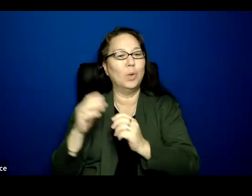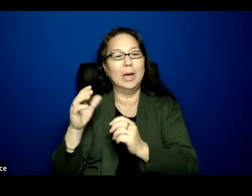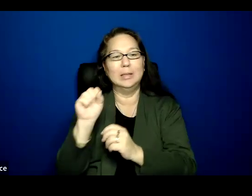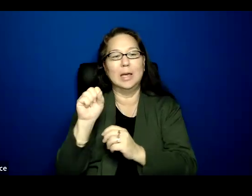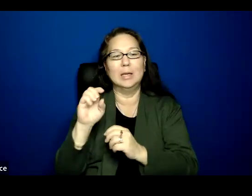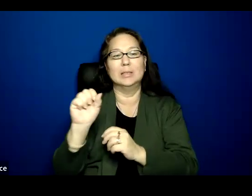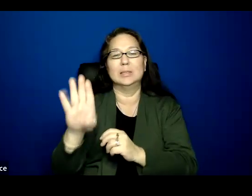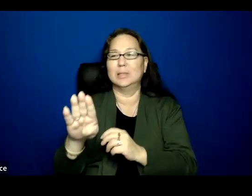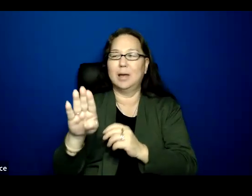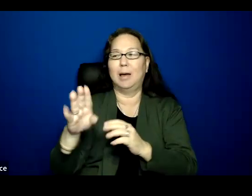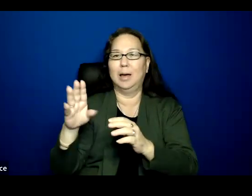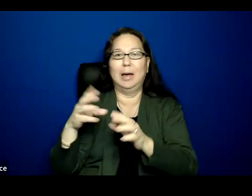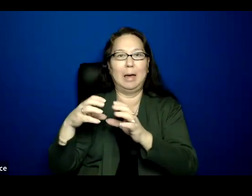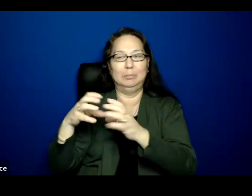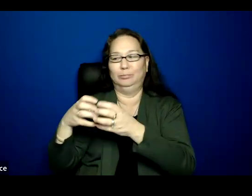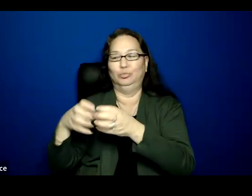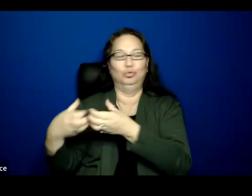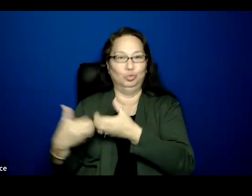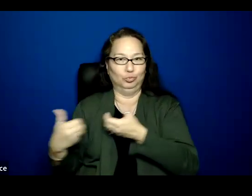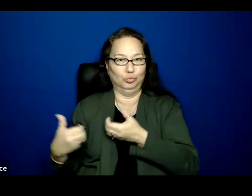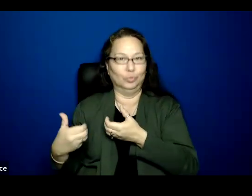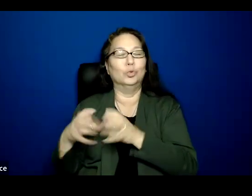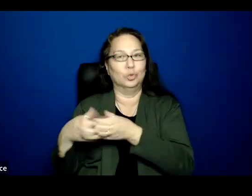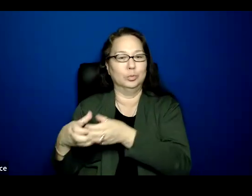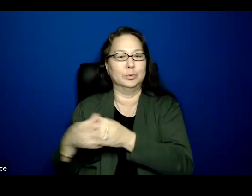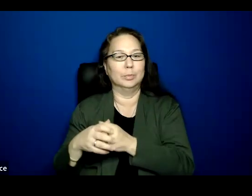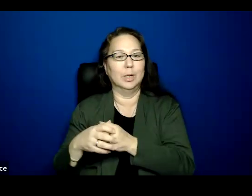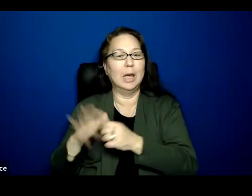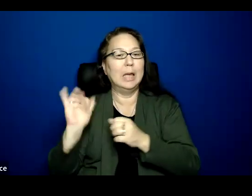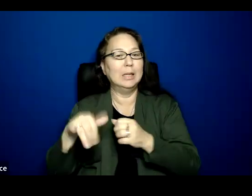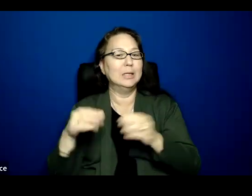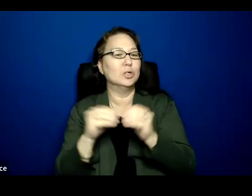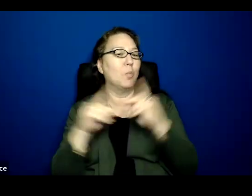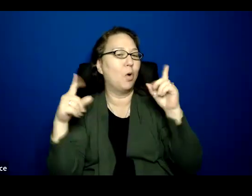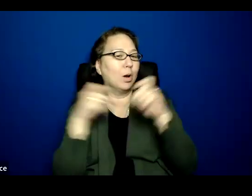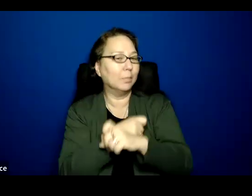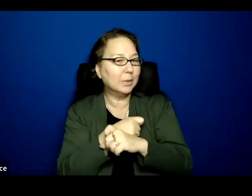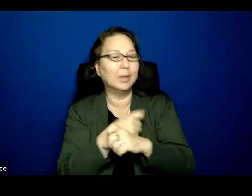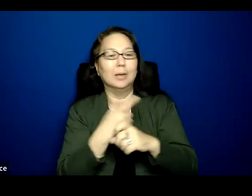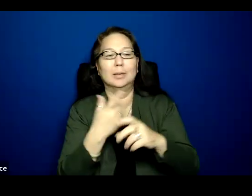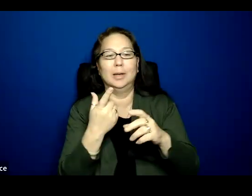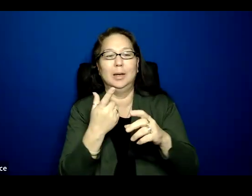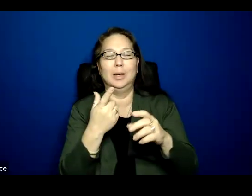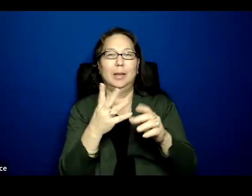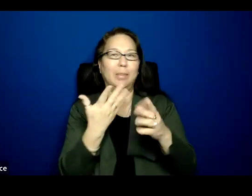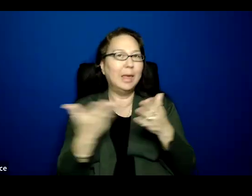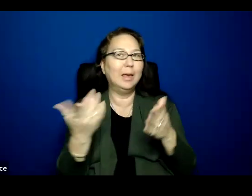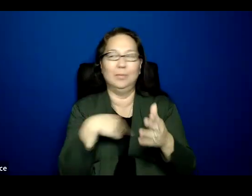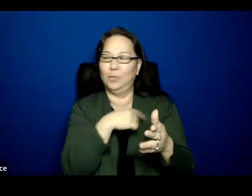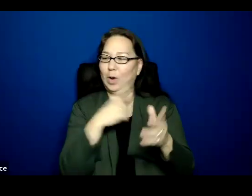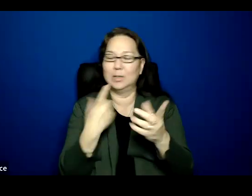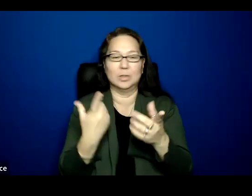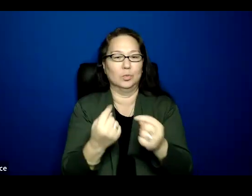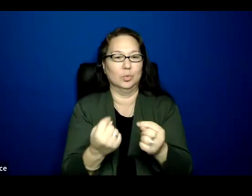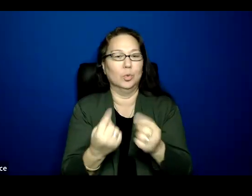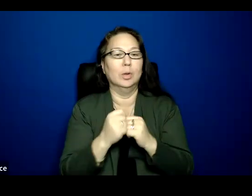this investment, it is a more complicated model to move through. Part of why we created sub separate classrooms. Sometimes kids need them, but most